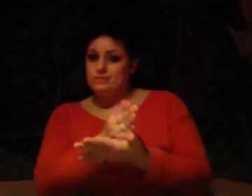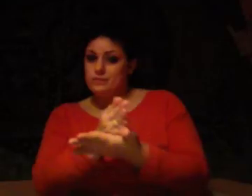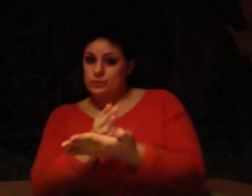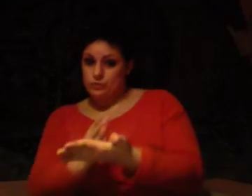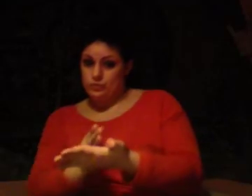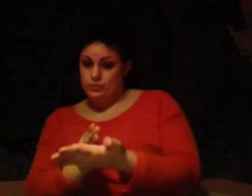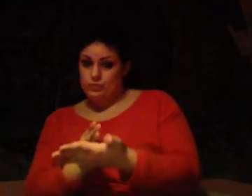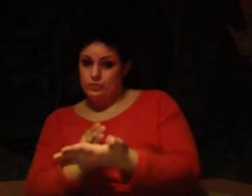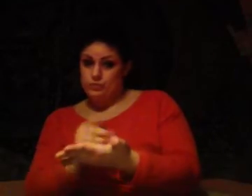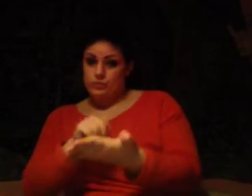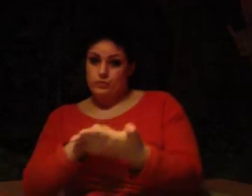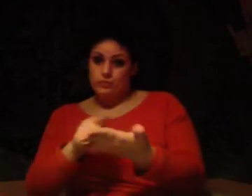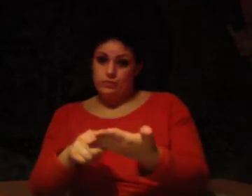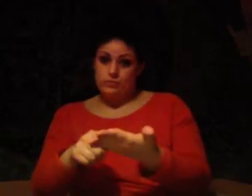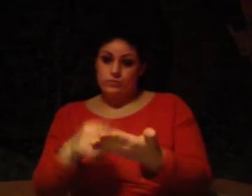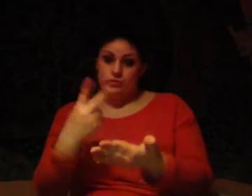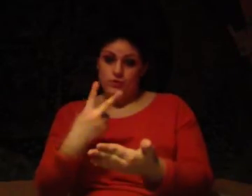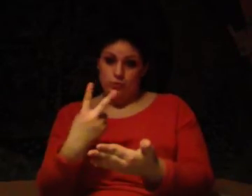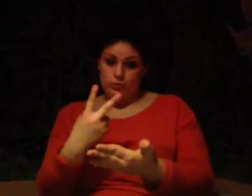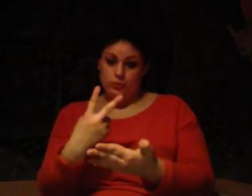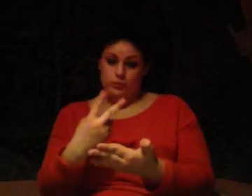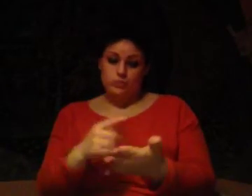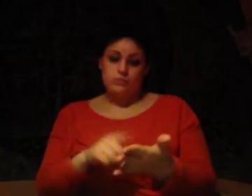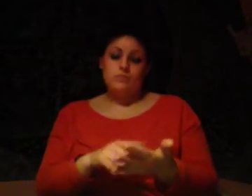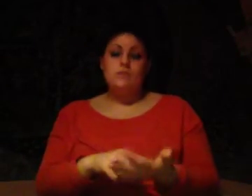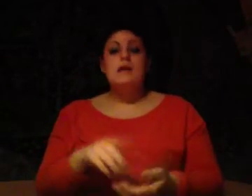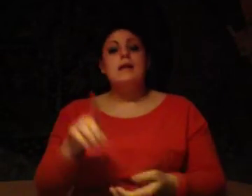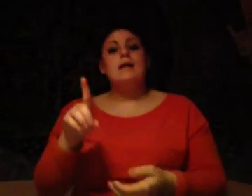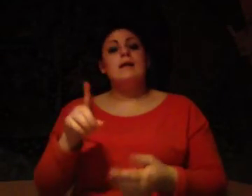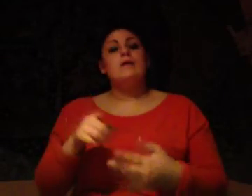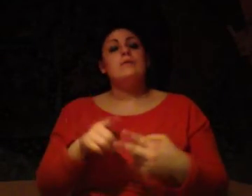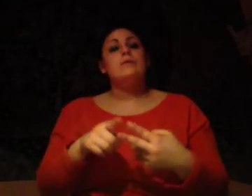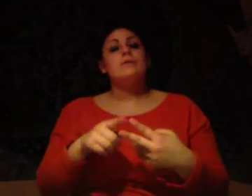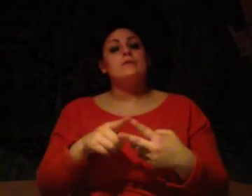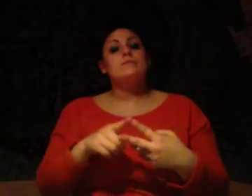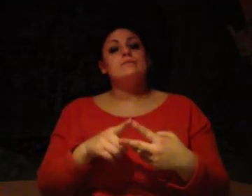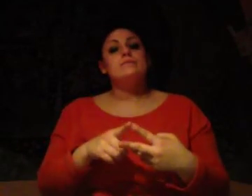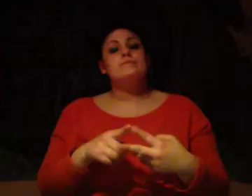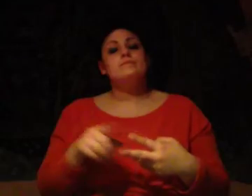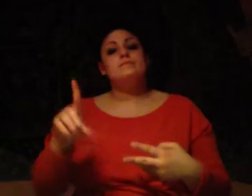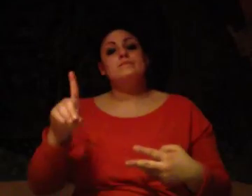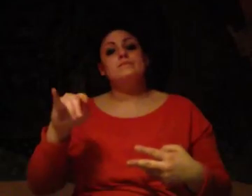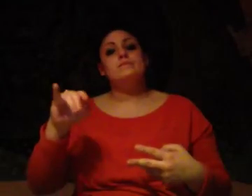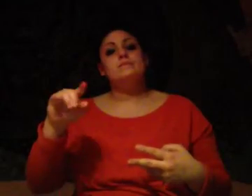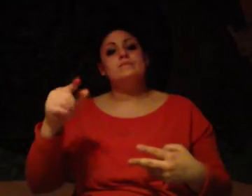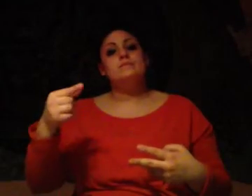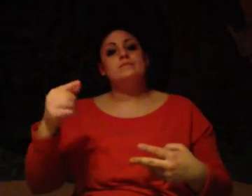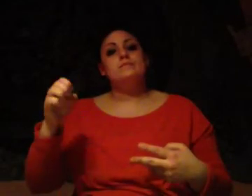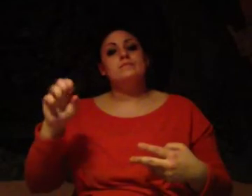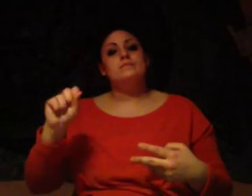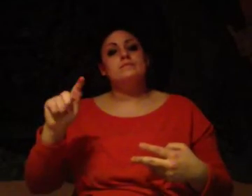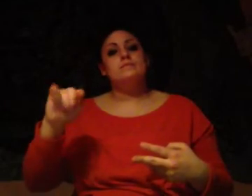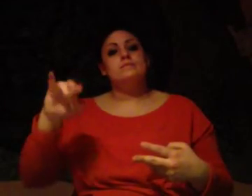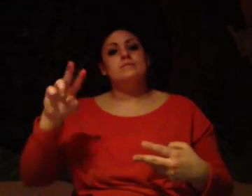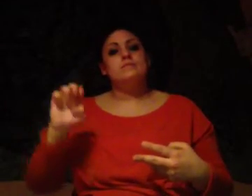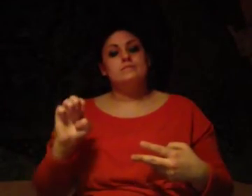first subdivision will be the digestive tract, sometimes known as the gastrointestinal tract or the alimentary canal. And primarily